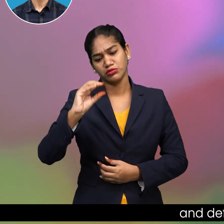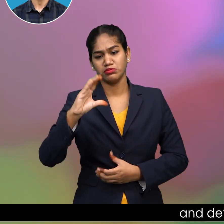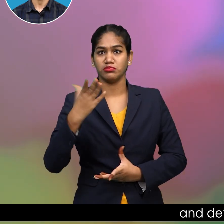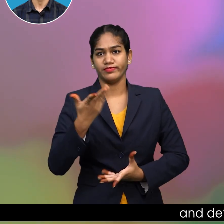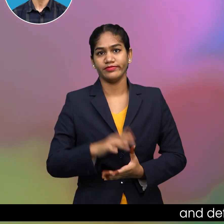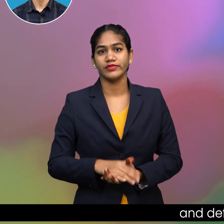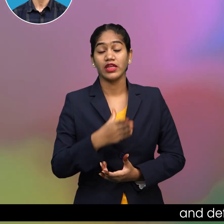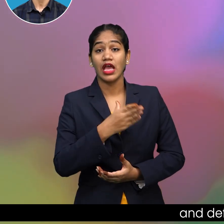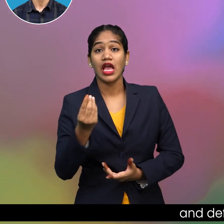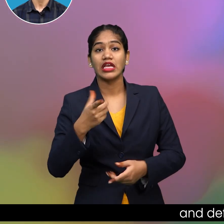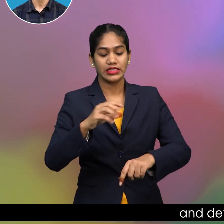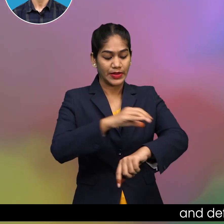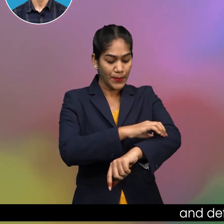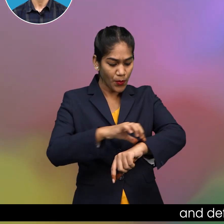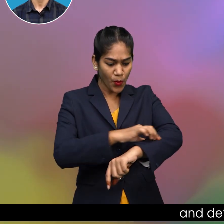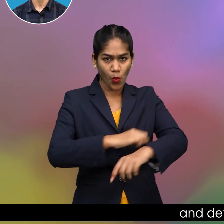and deformed bones.